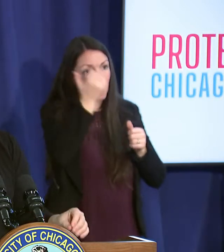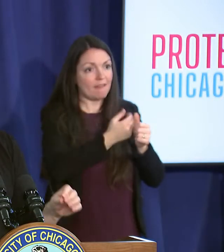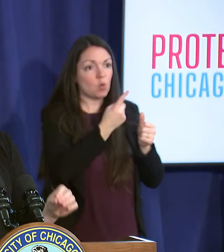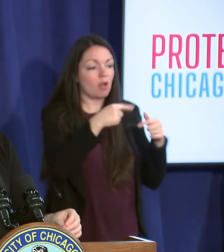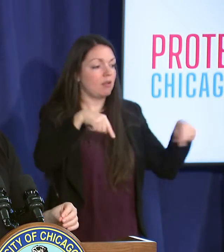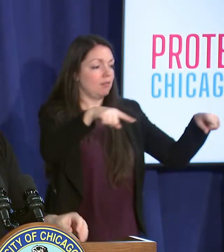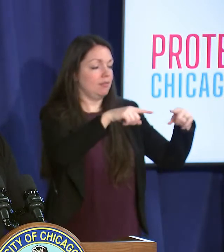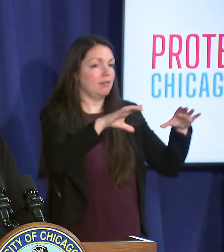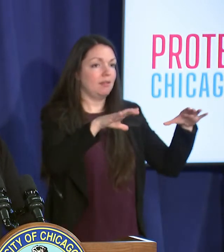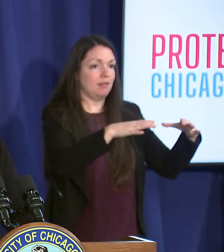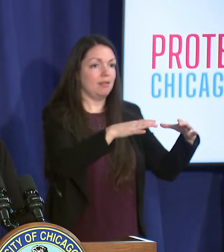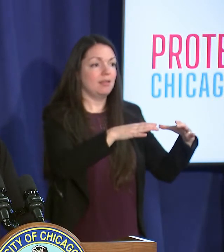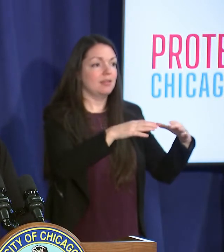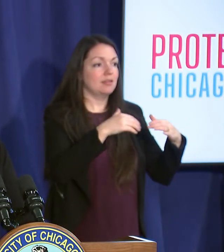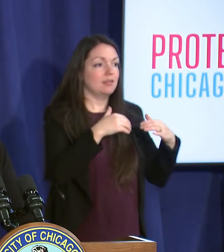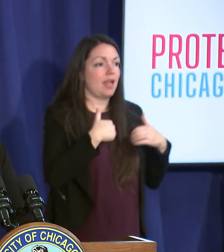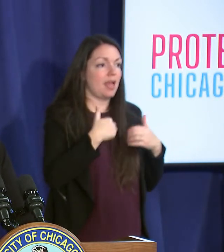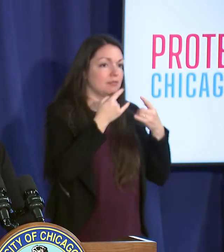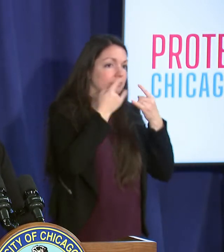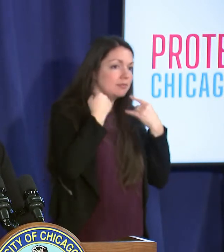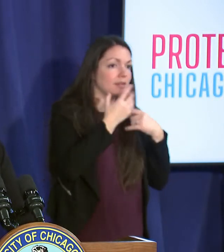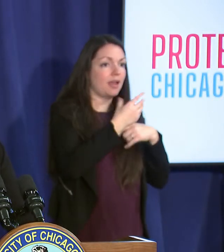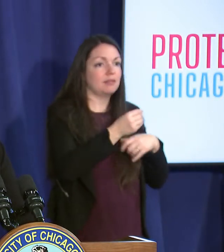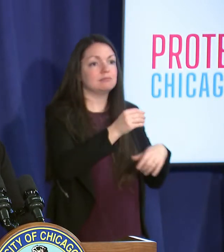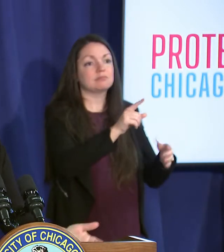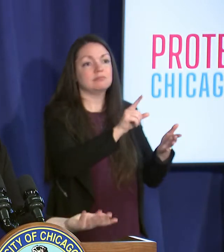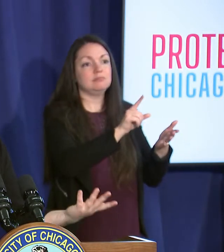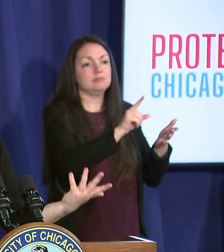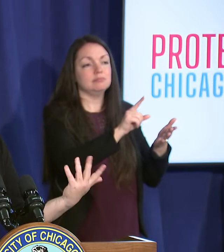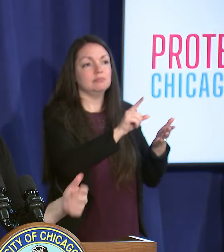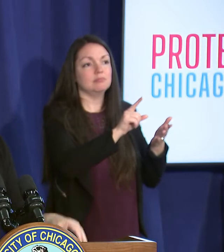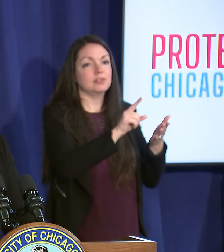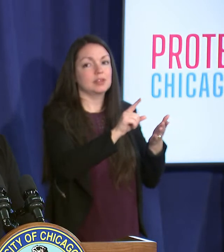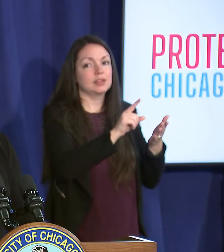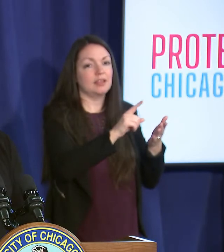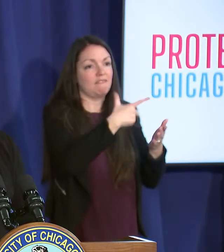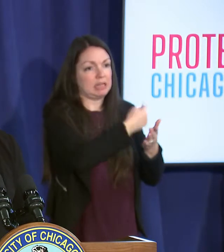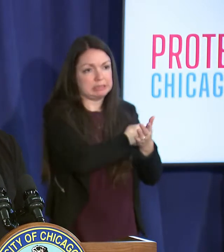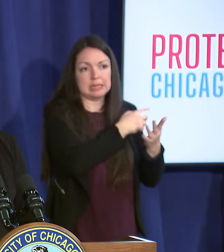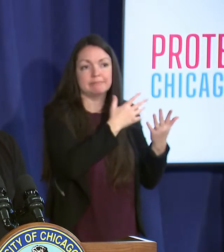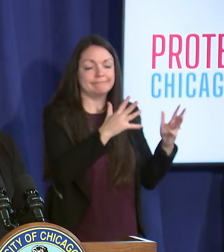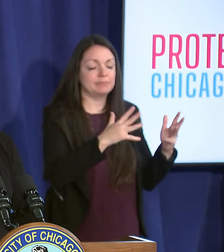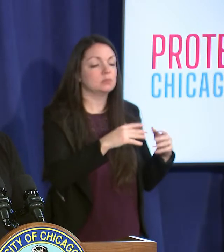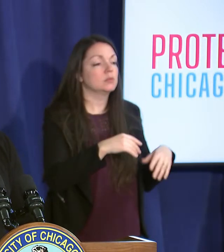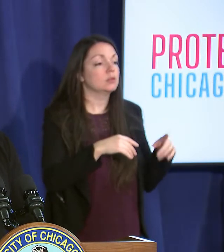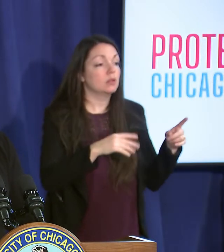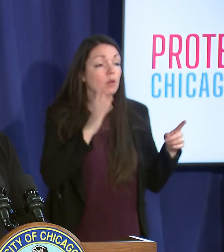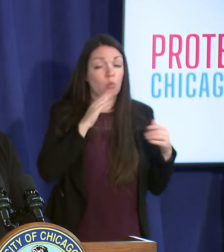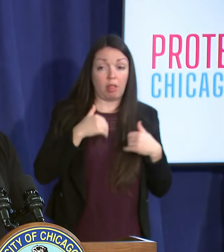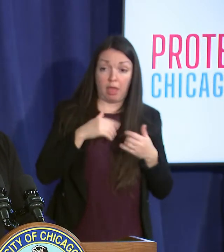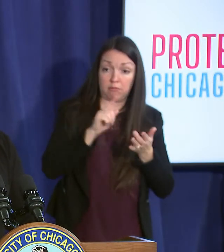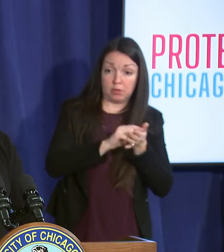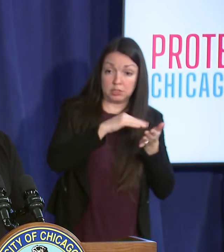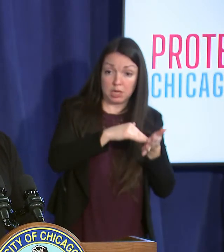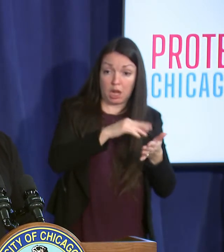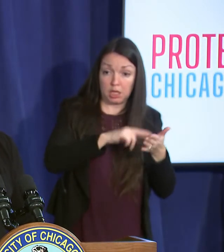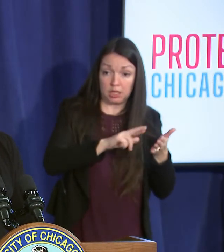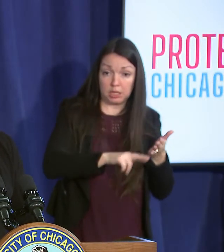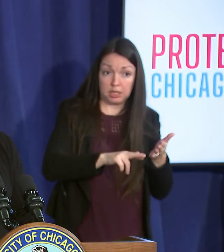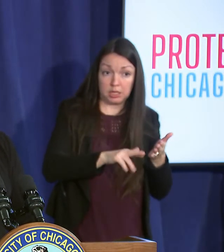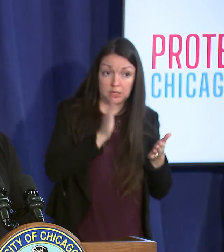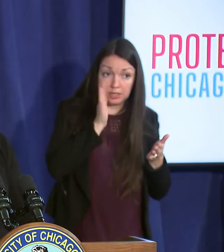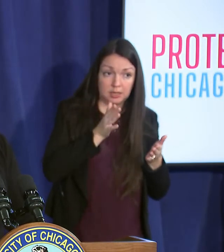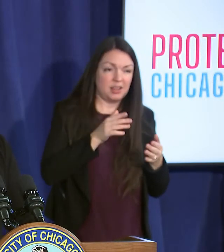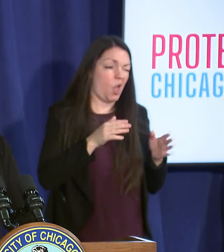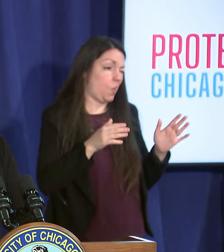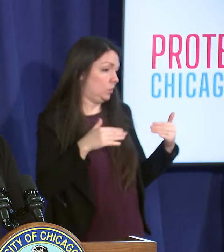fully vaccinated, masked, etc. Will you have a publication for a study on that at any Oh, point? to be determined. Yeah, I mean we're just in the, it's been